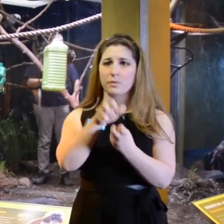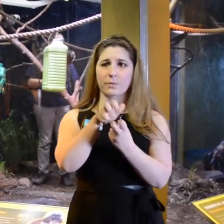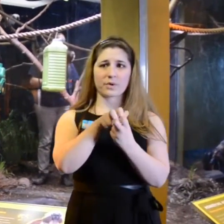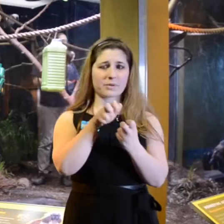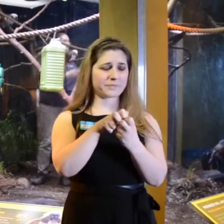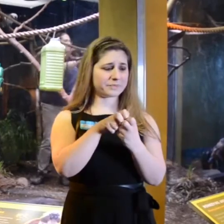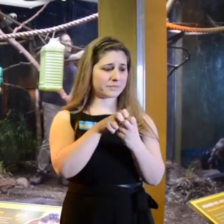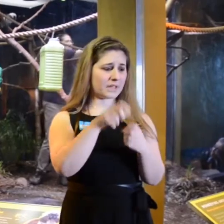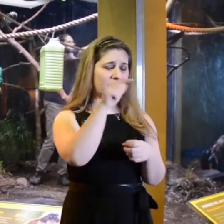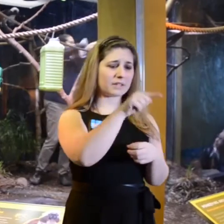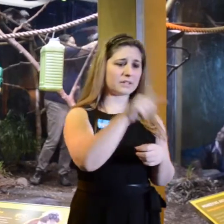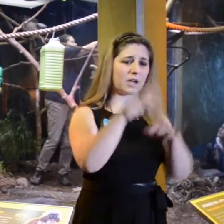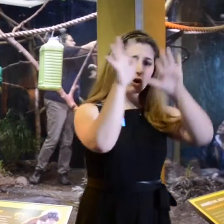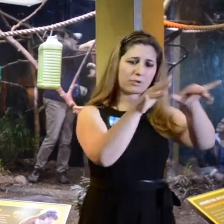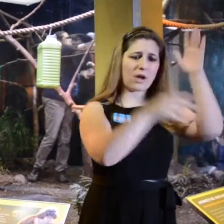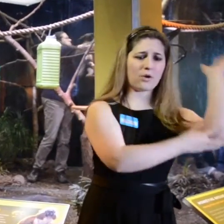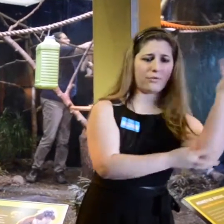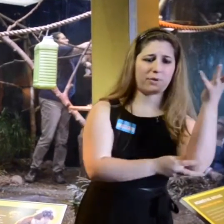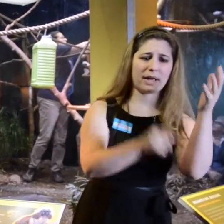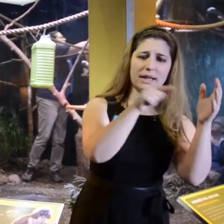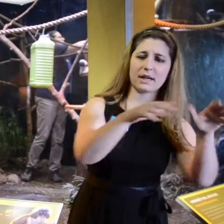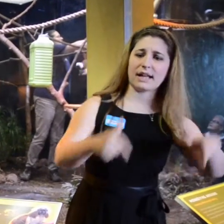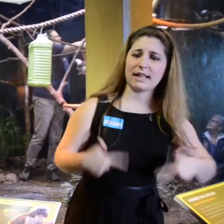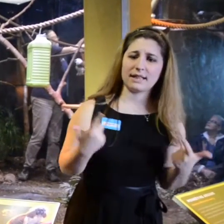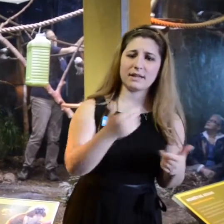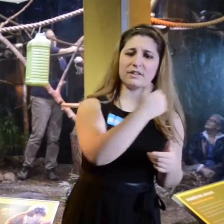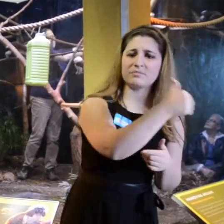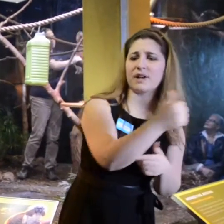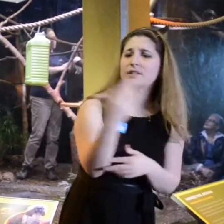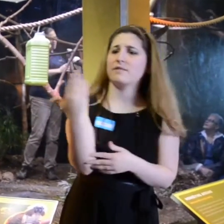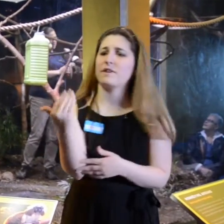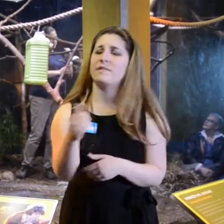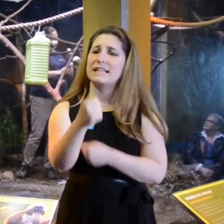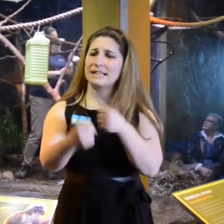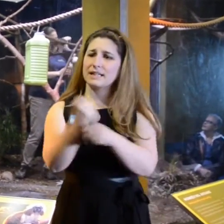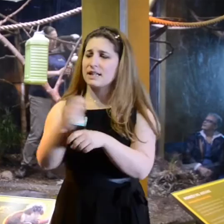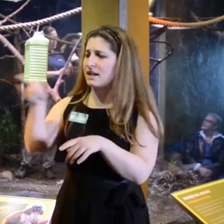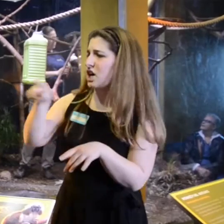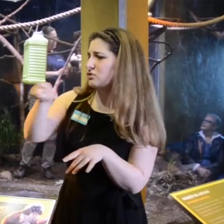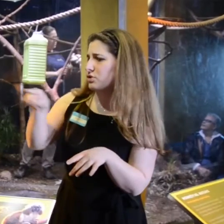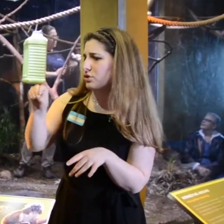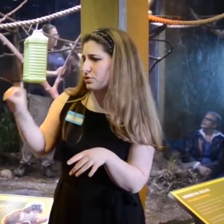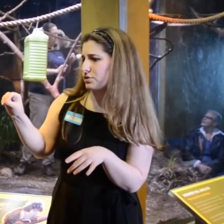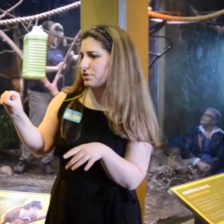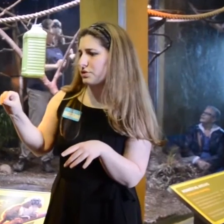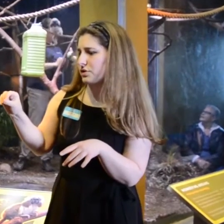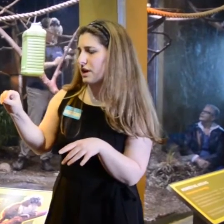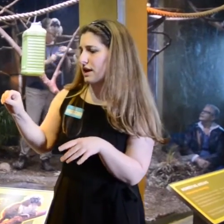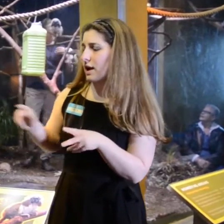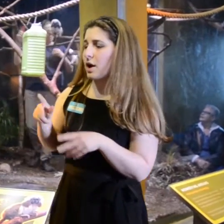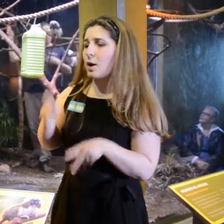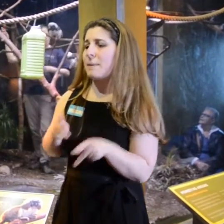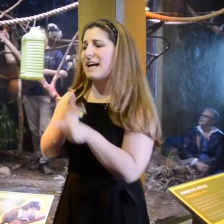Under human care they can live over 20 years old. Now out in the wild they typically live to be 10 or 15 years